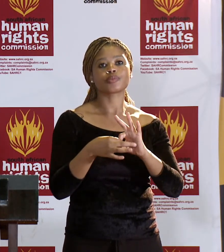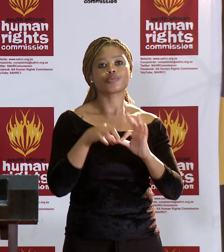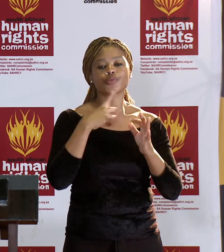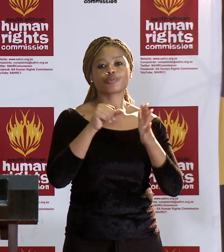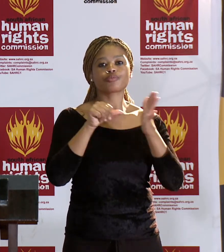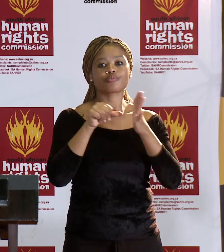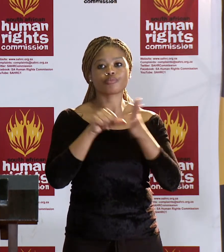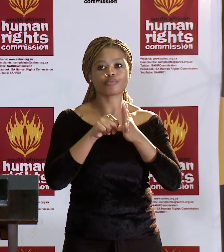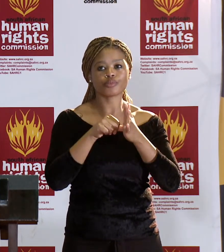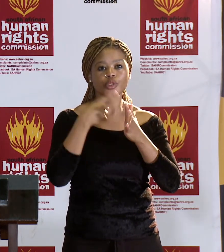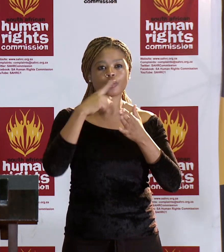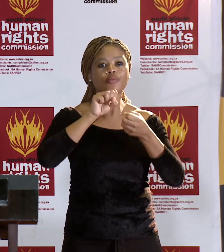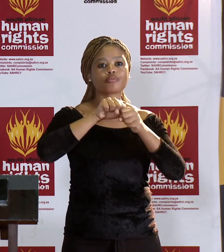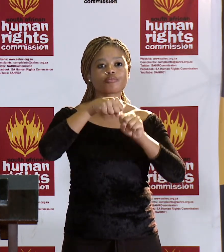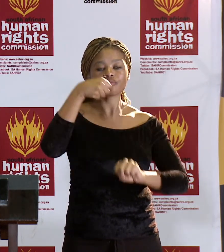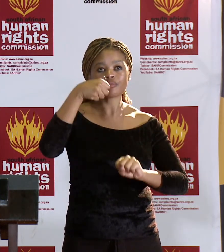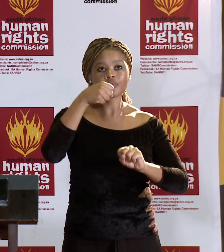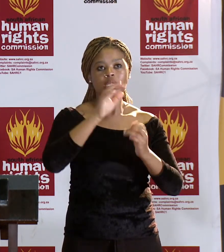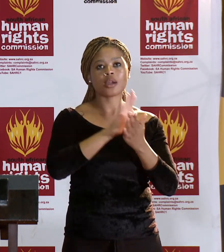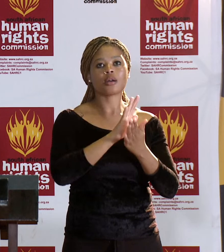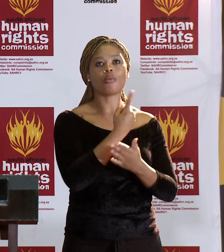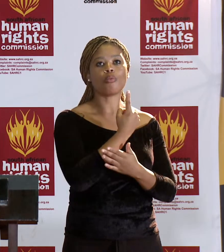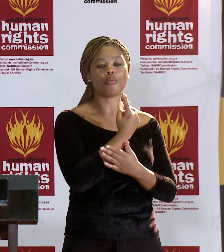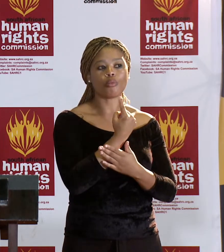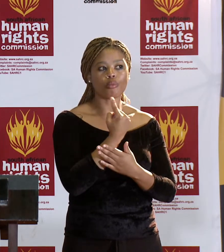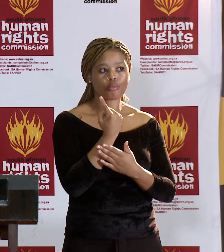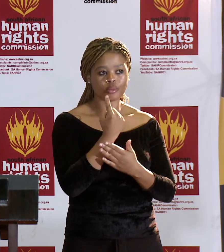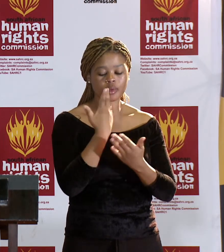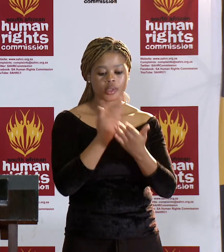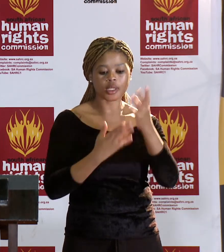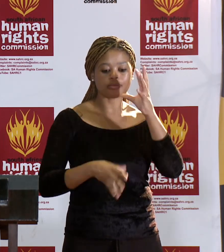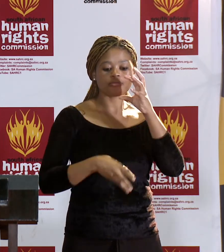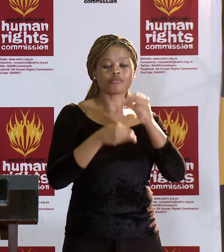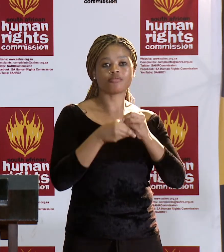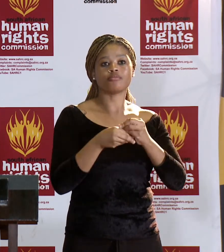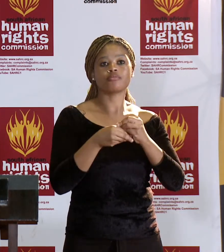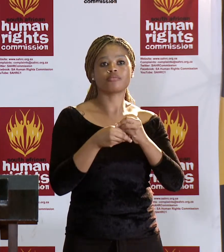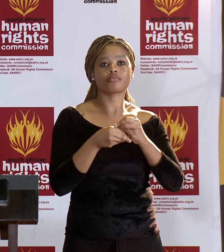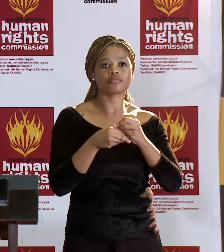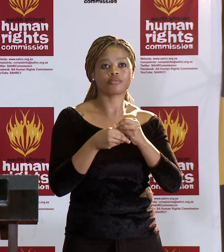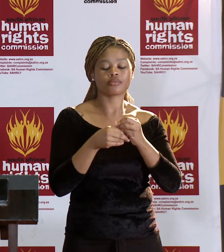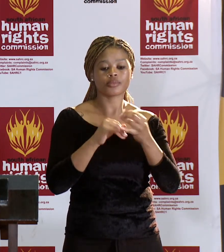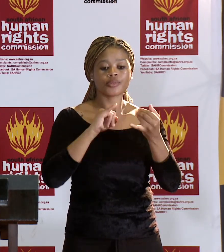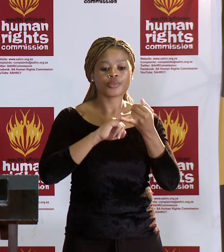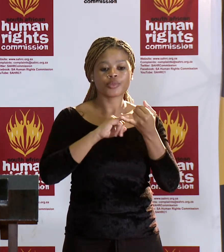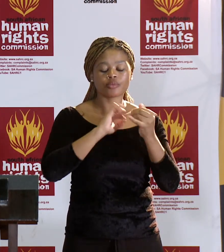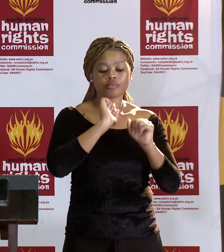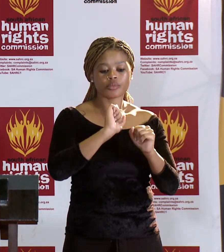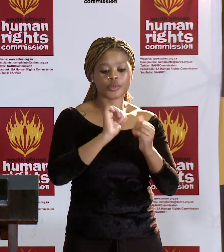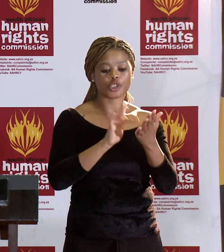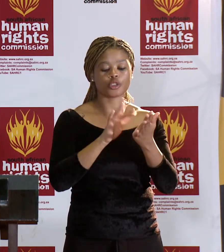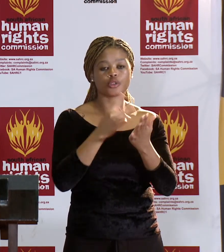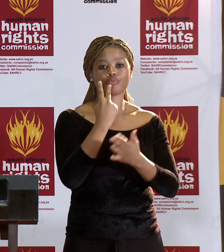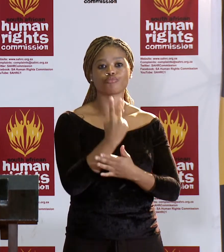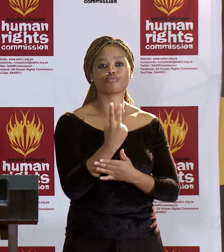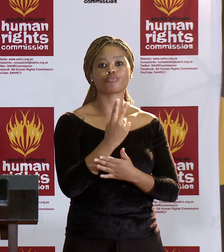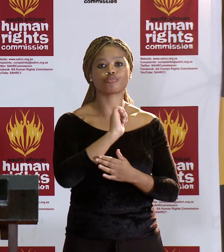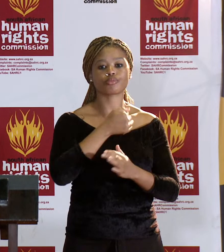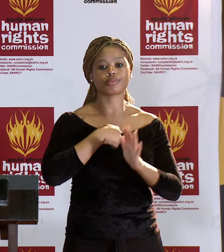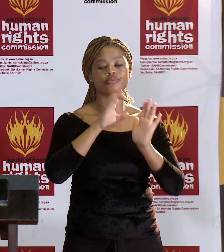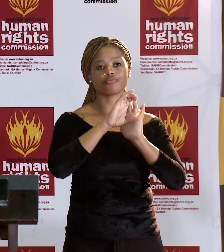objective of the Charter, and one may add the subtext of the entire Chapter 2 of